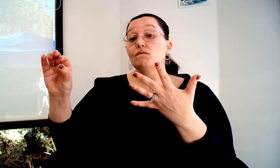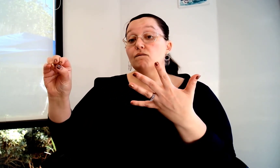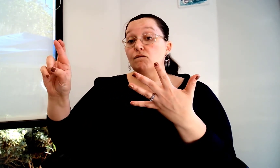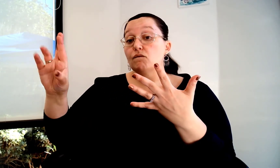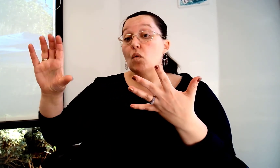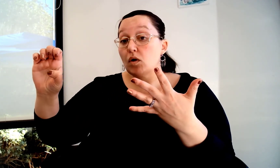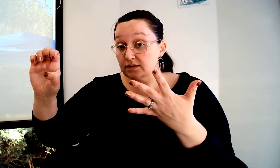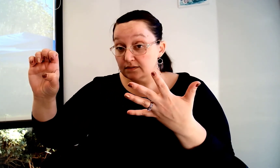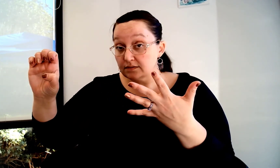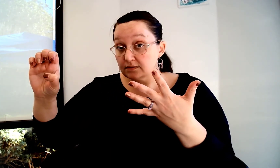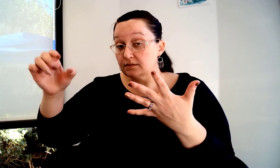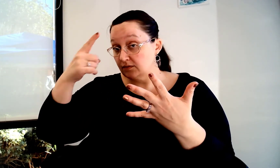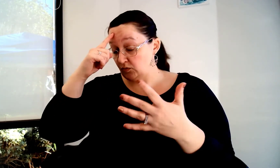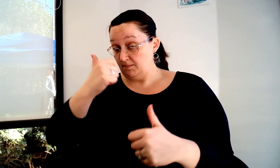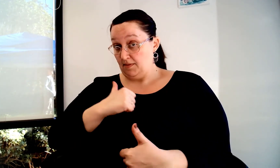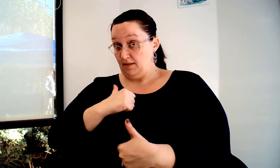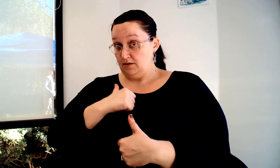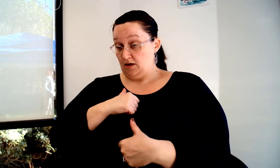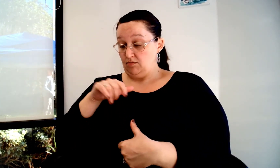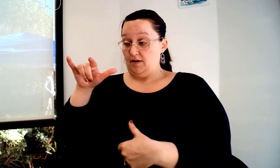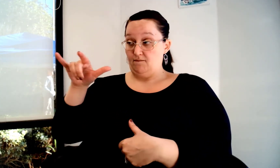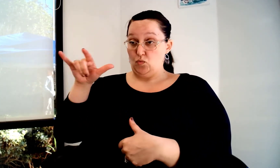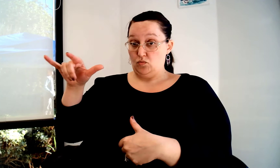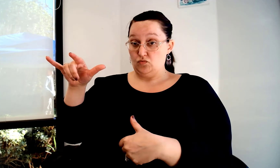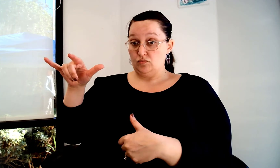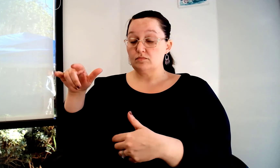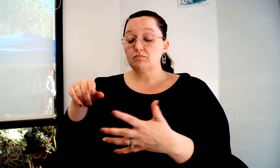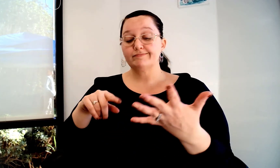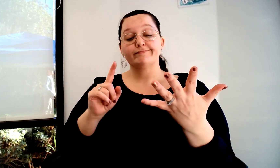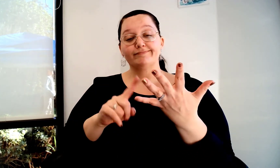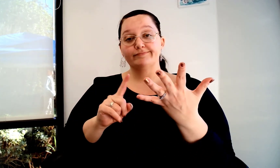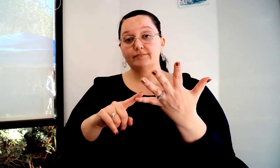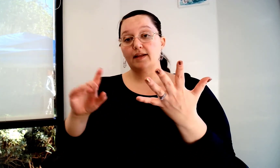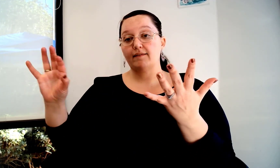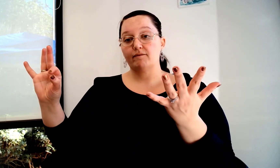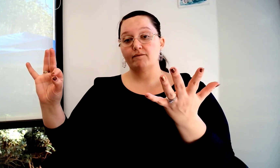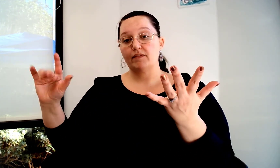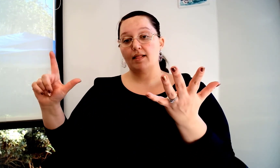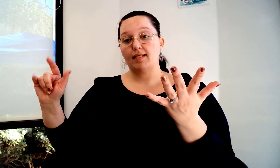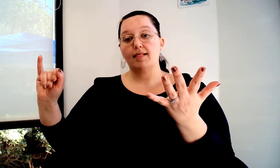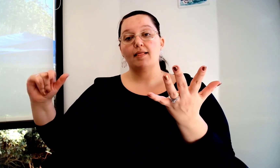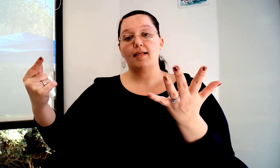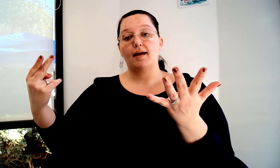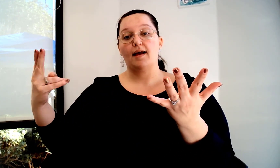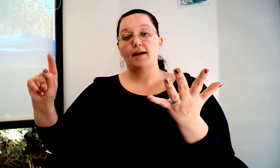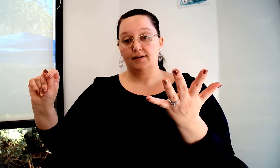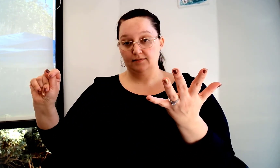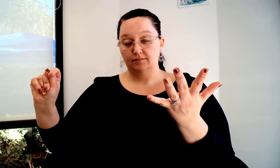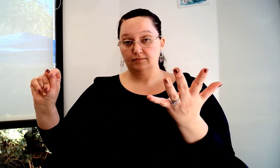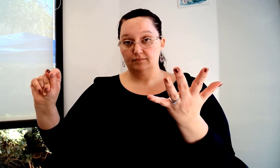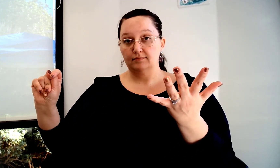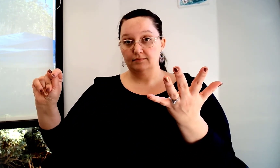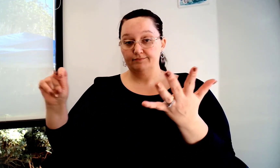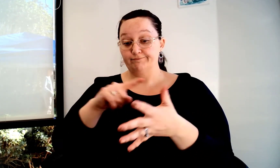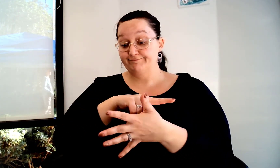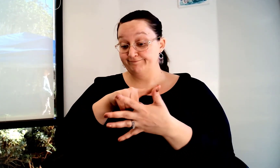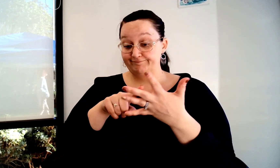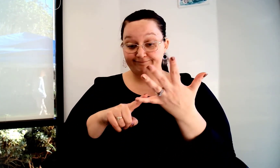Air Force, like the military, the Air Force. This can also be flight, like a